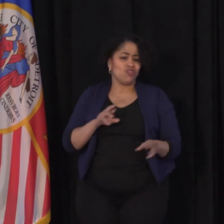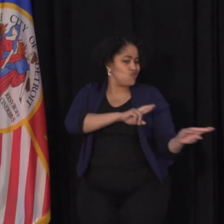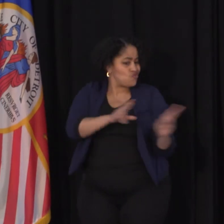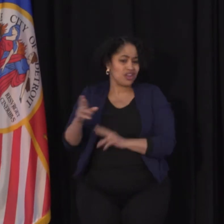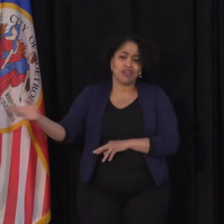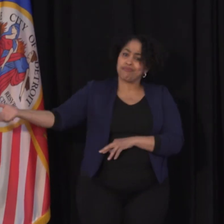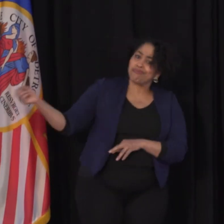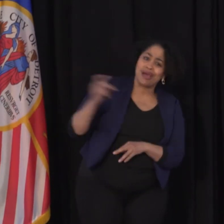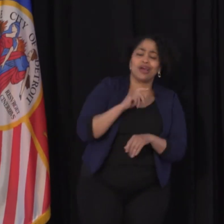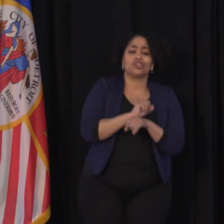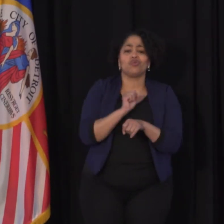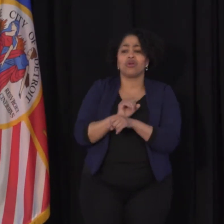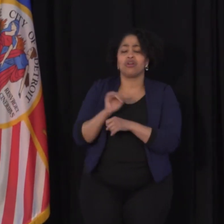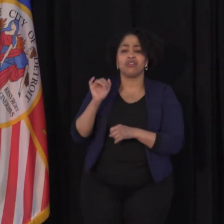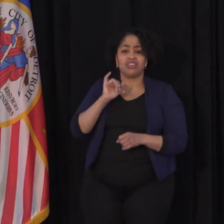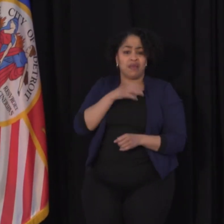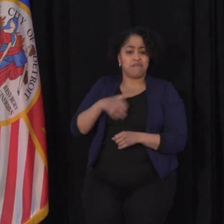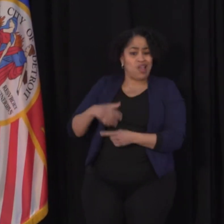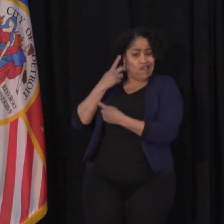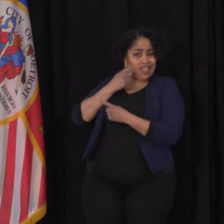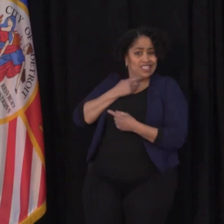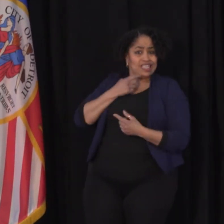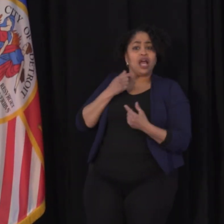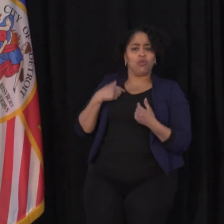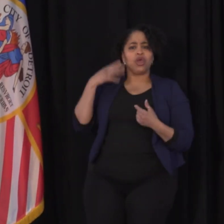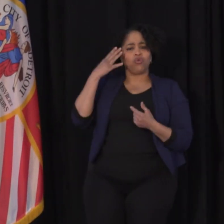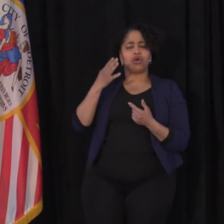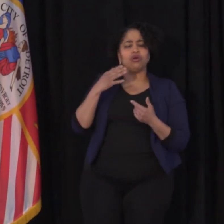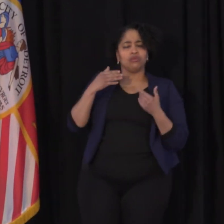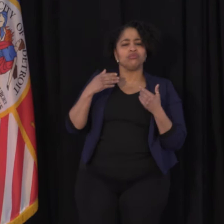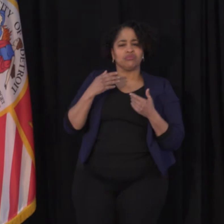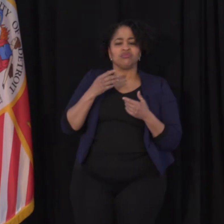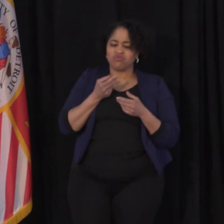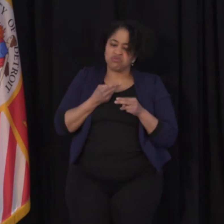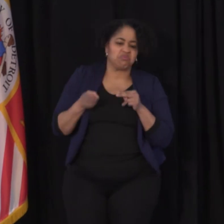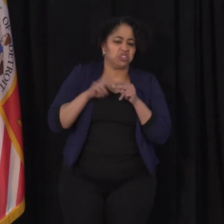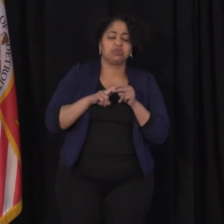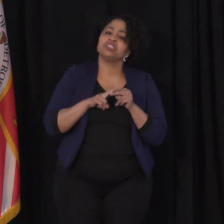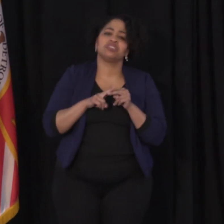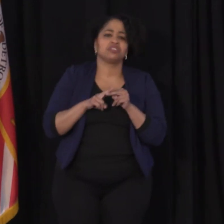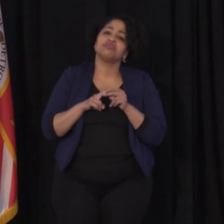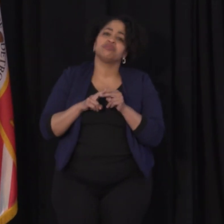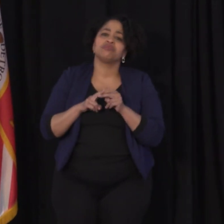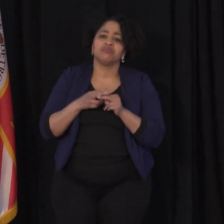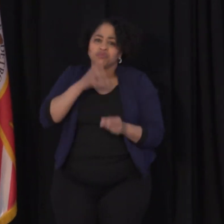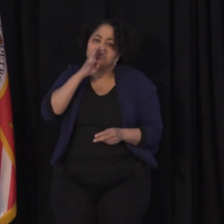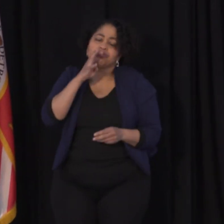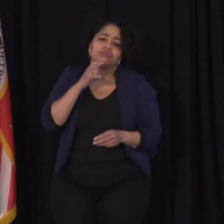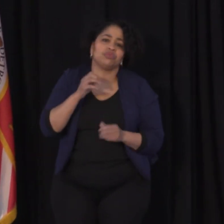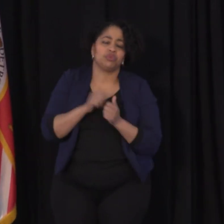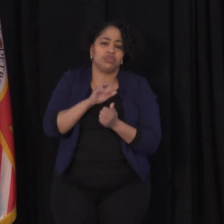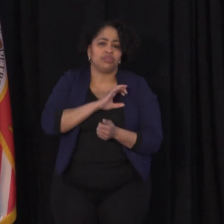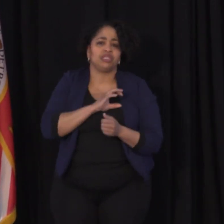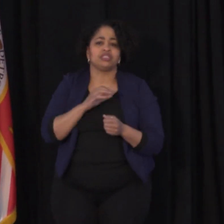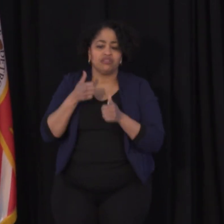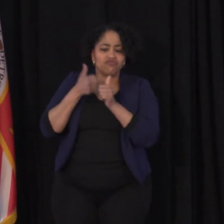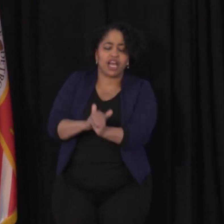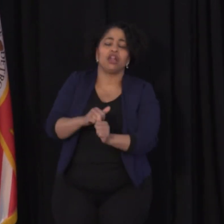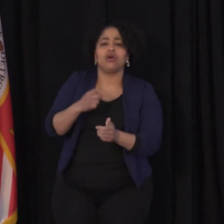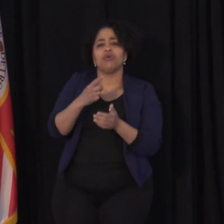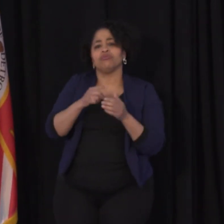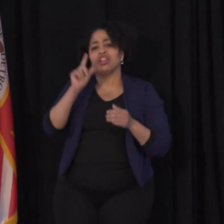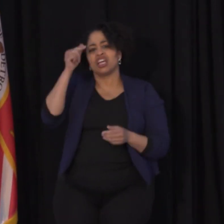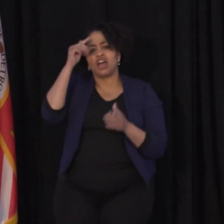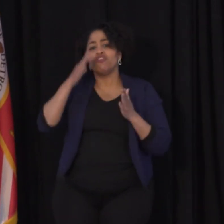citizens. As the mayor indicated, we are going to ramp up our enforcement in the DPD as it relates to the governor's